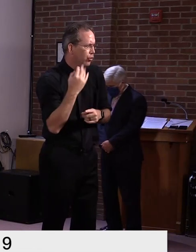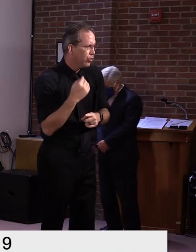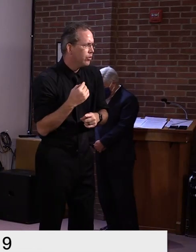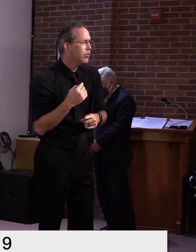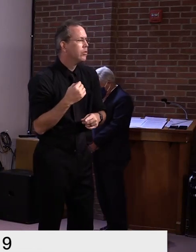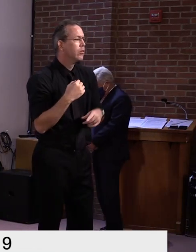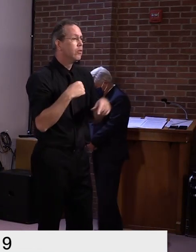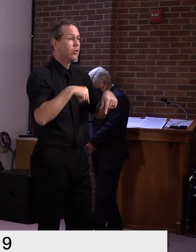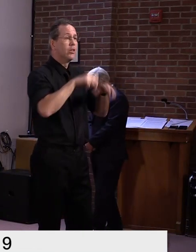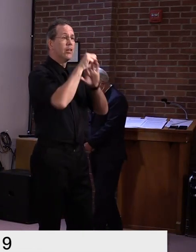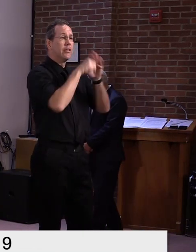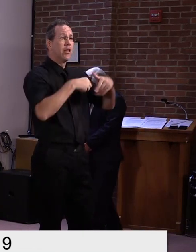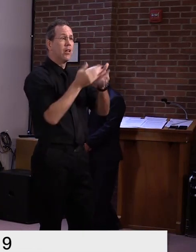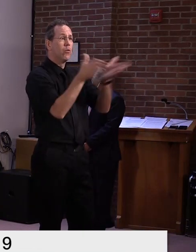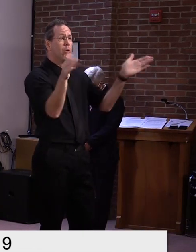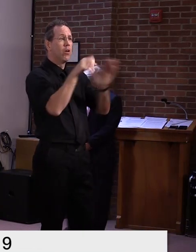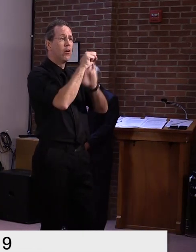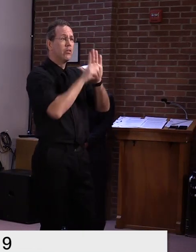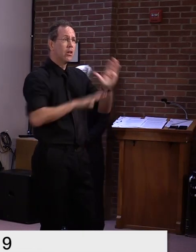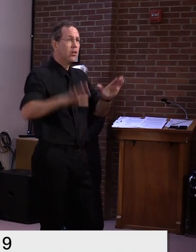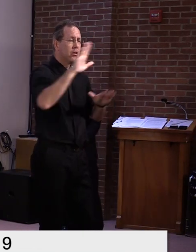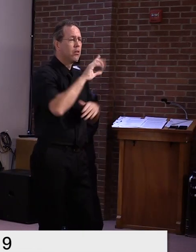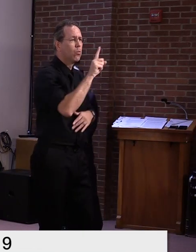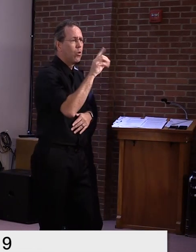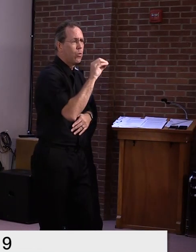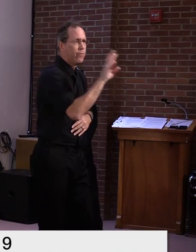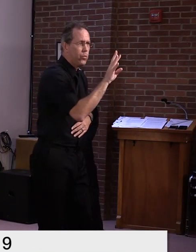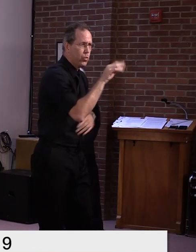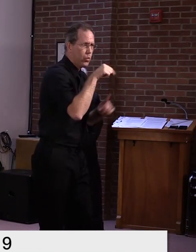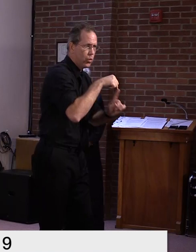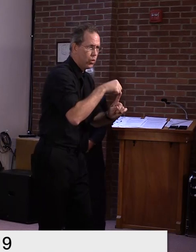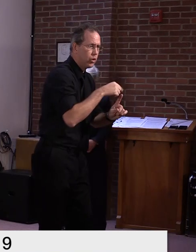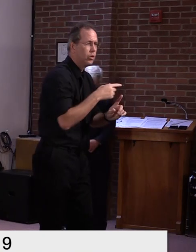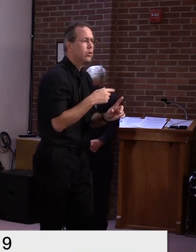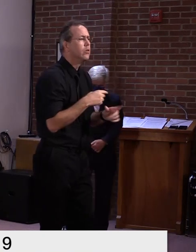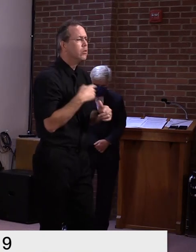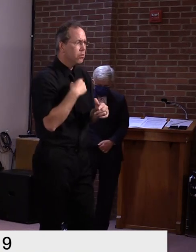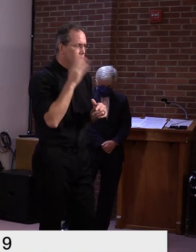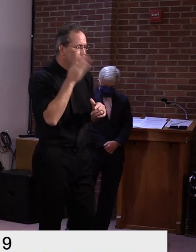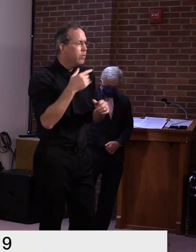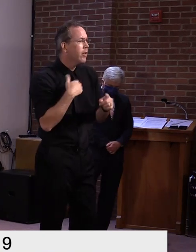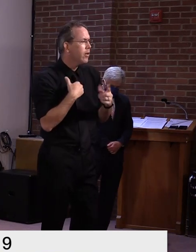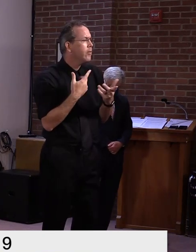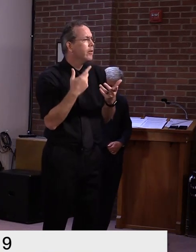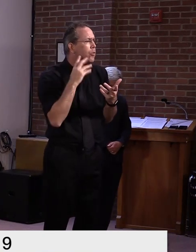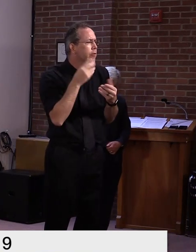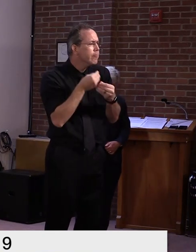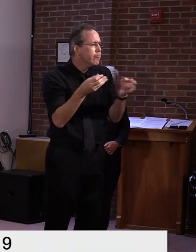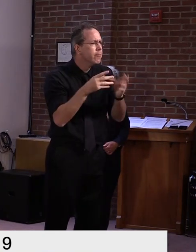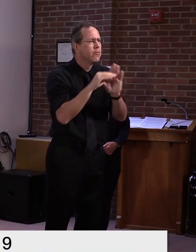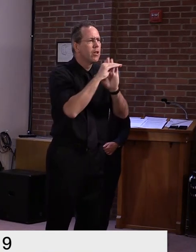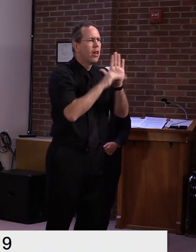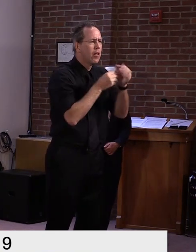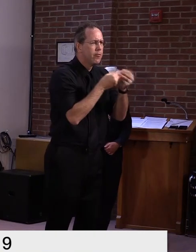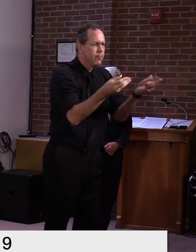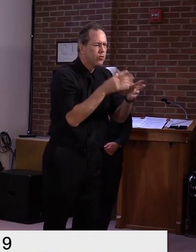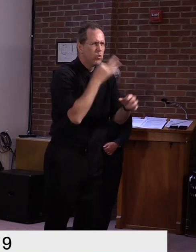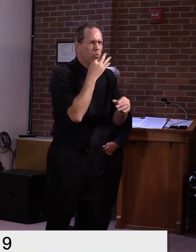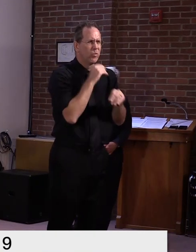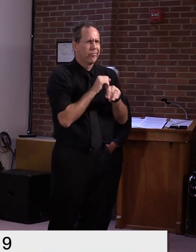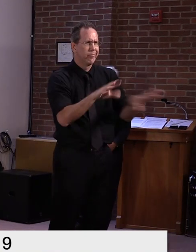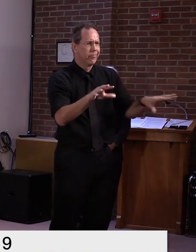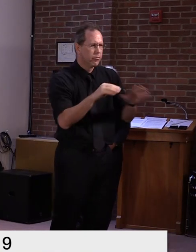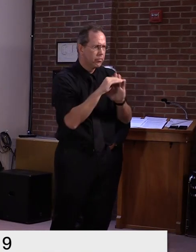districts. And there's three elements to that. And one is, the first question is, have you had close association with someone with